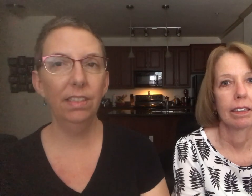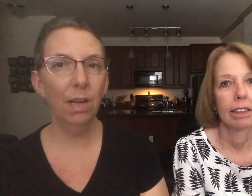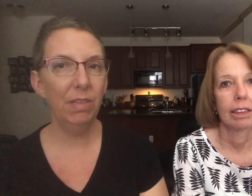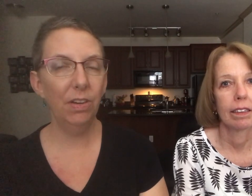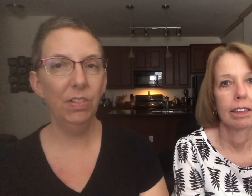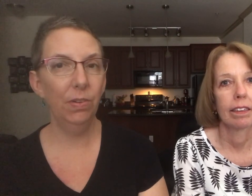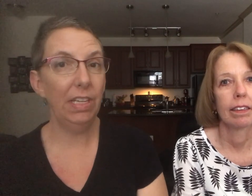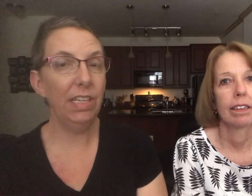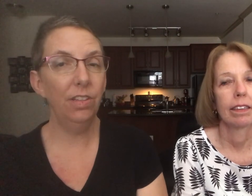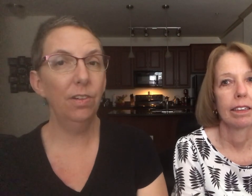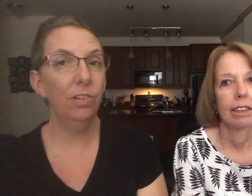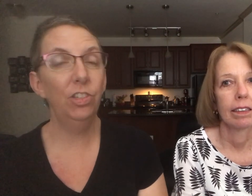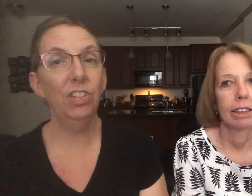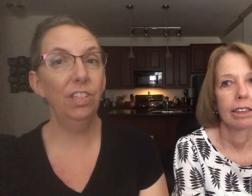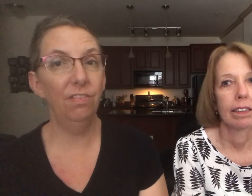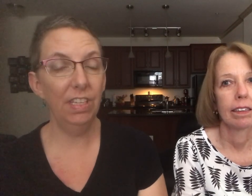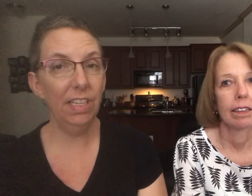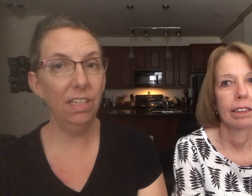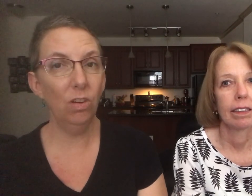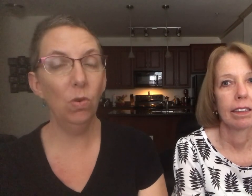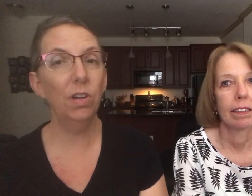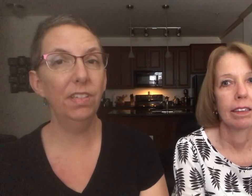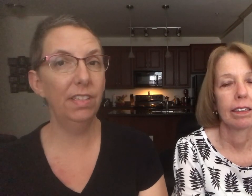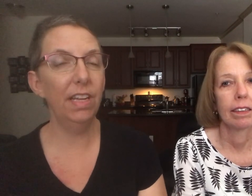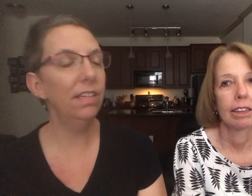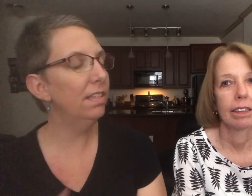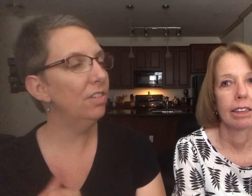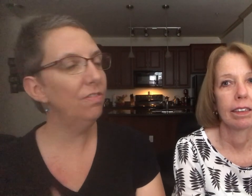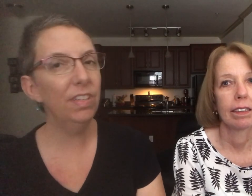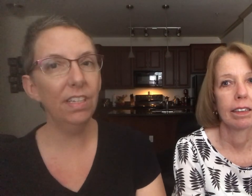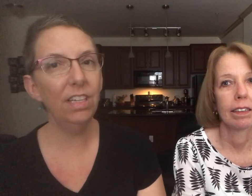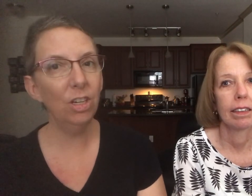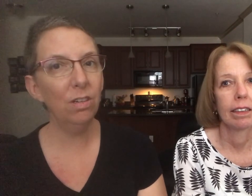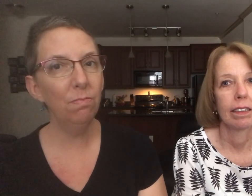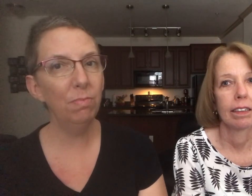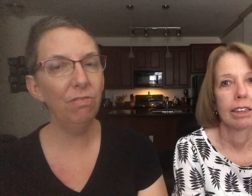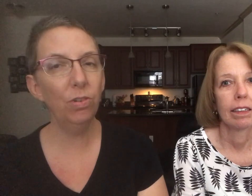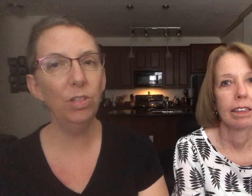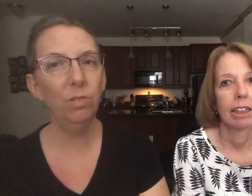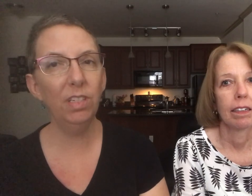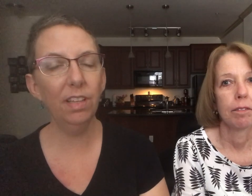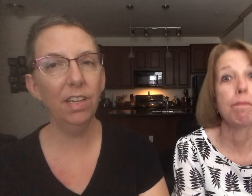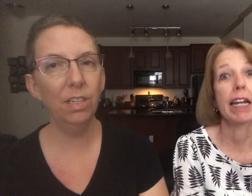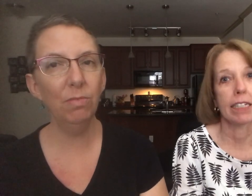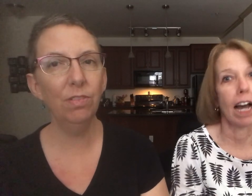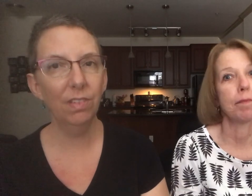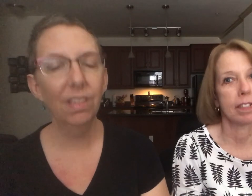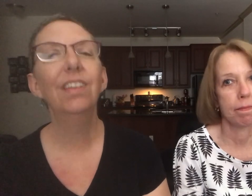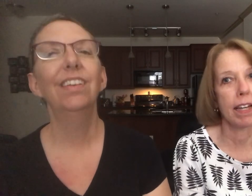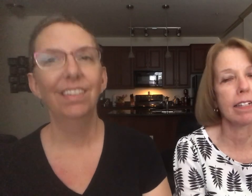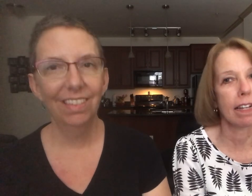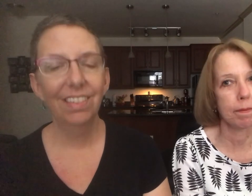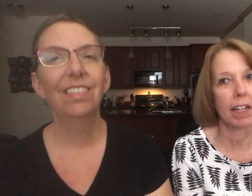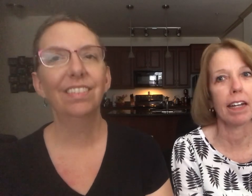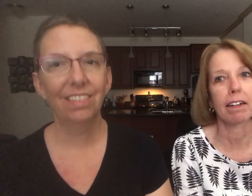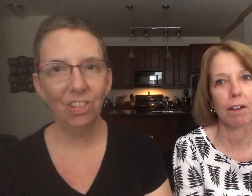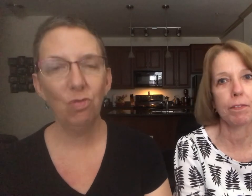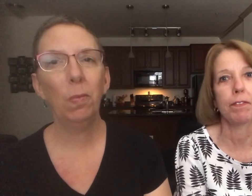come to Arizona either just to visit or to stay. Did you visit here before you decided to move? Many times. Many times I had come to